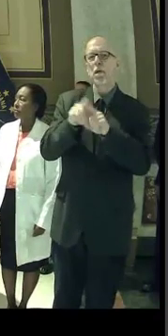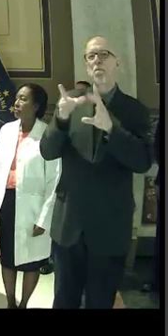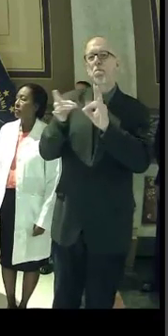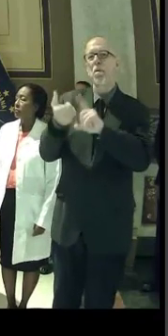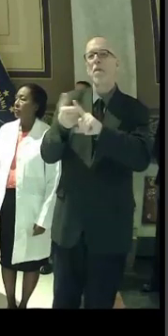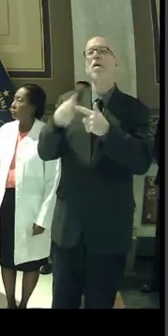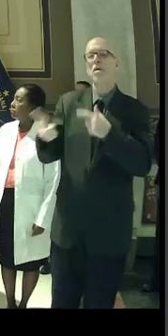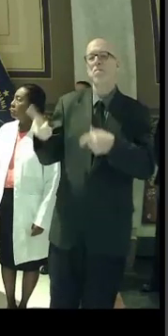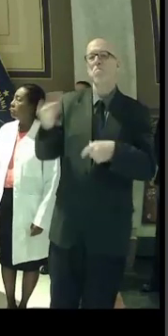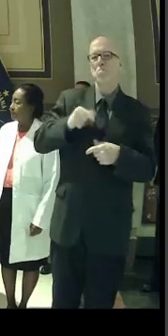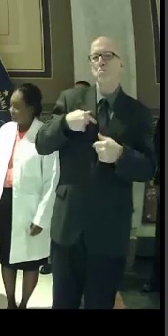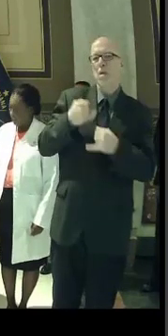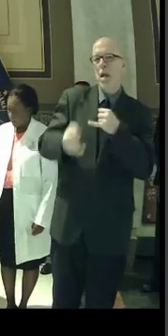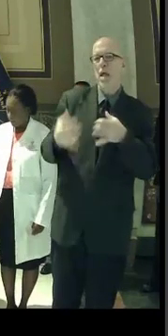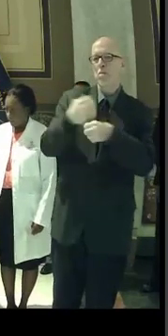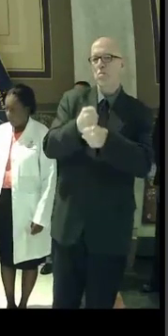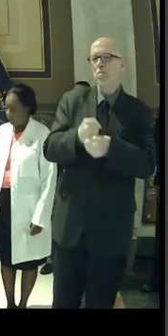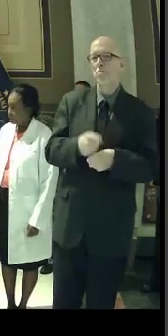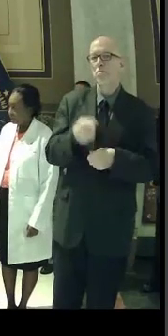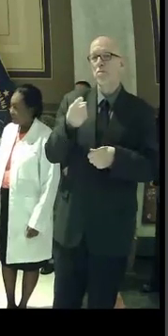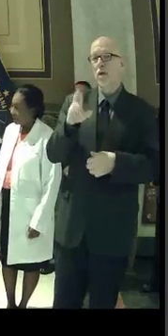return. Dr. Yaleti.